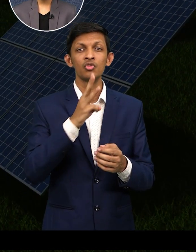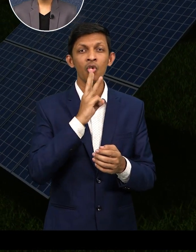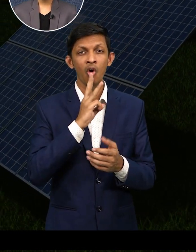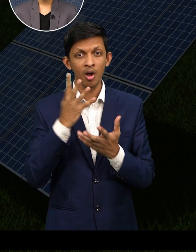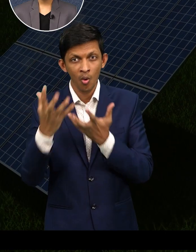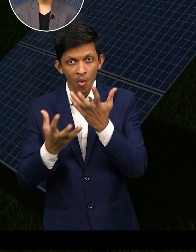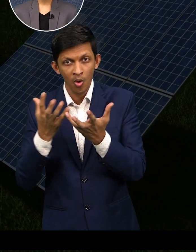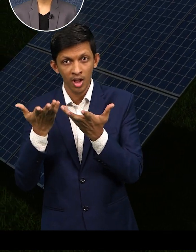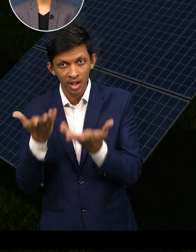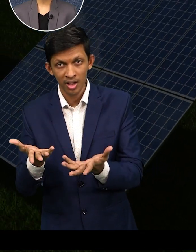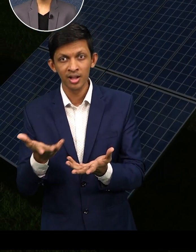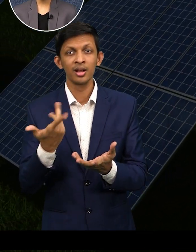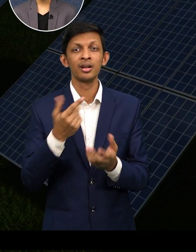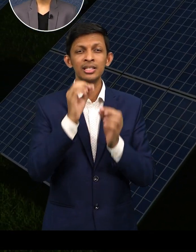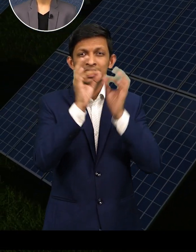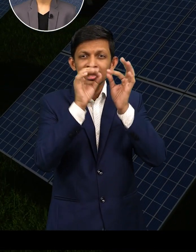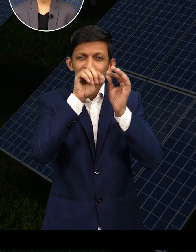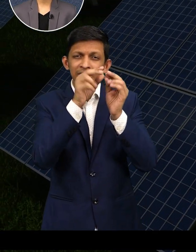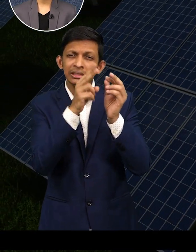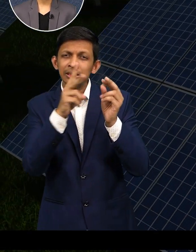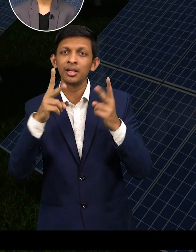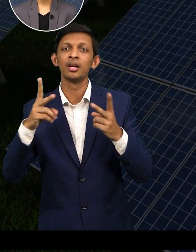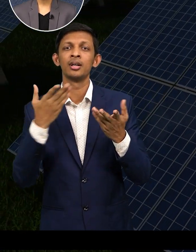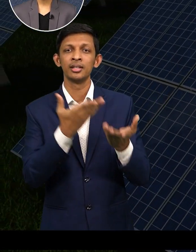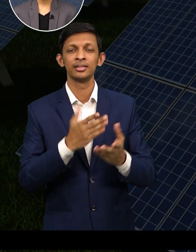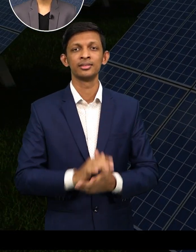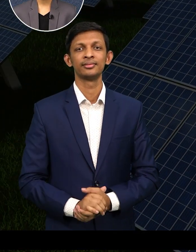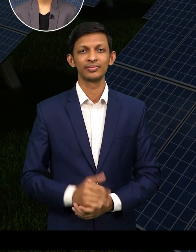heater, solar cells, etc.